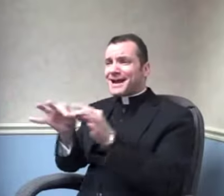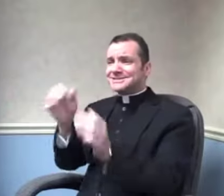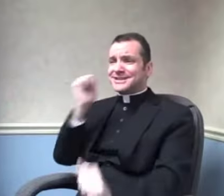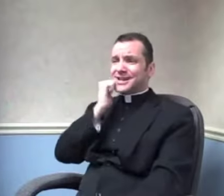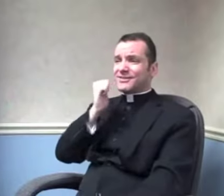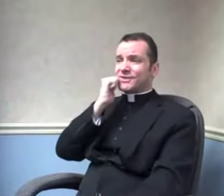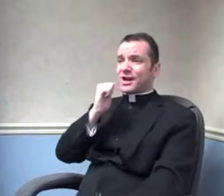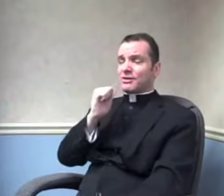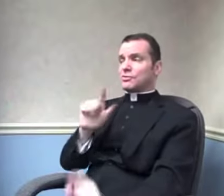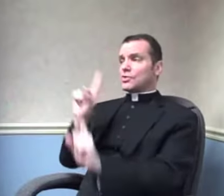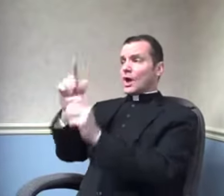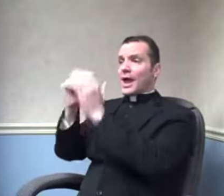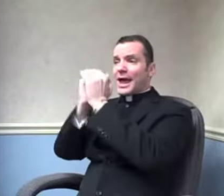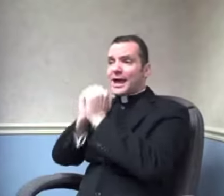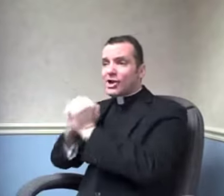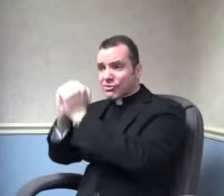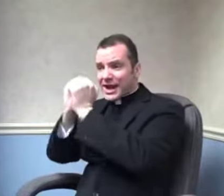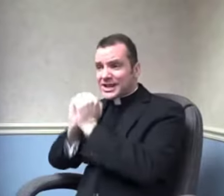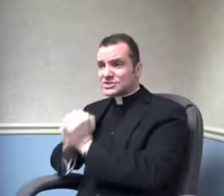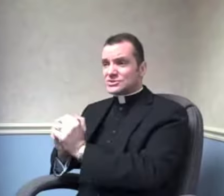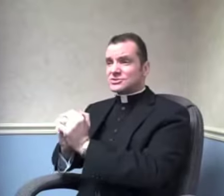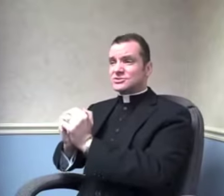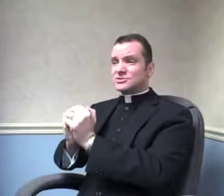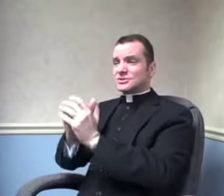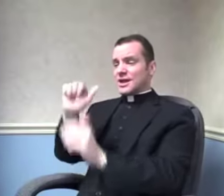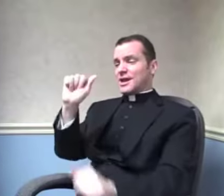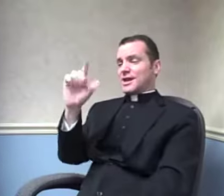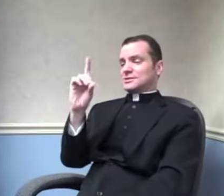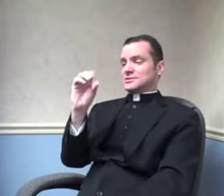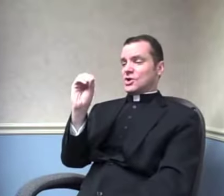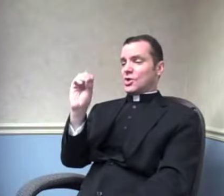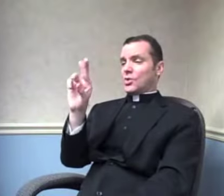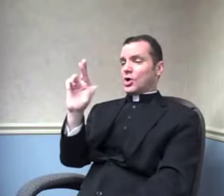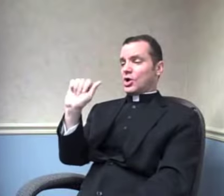the bishop speak. They go to Mass every day. They go to adoration,